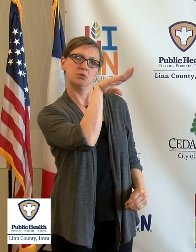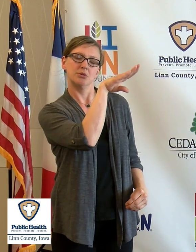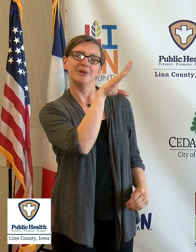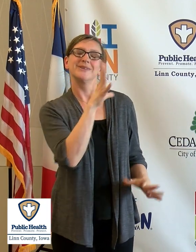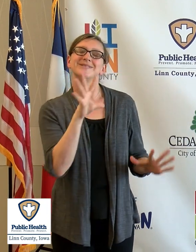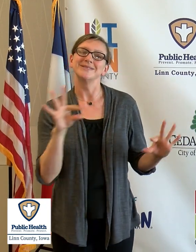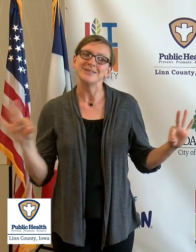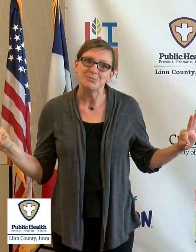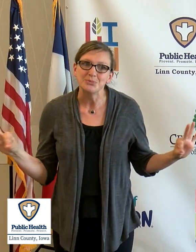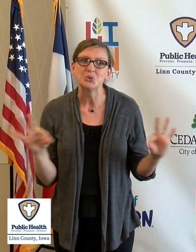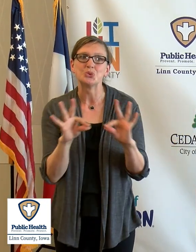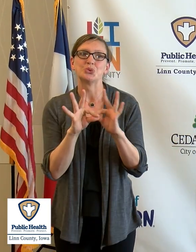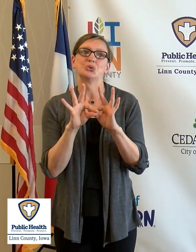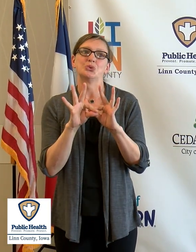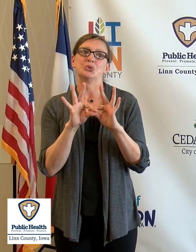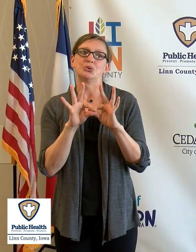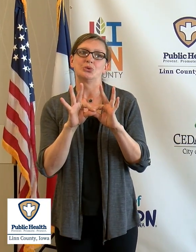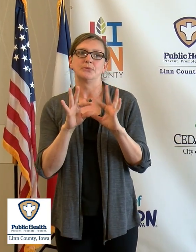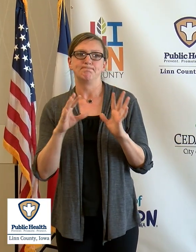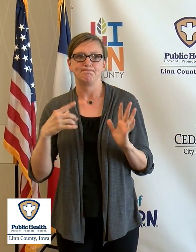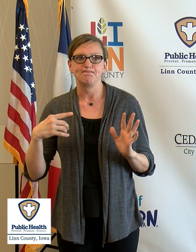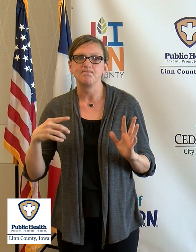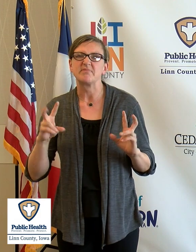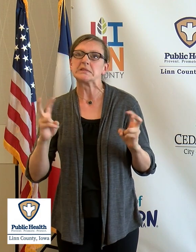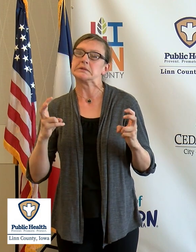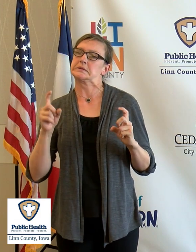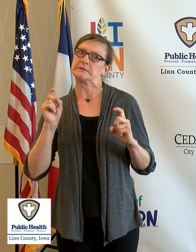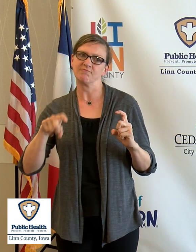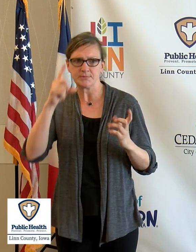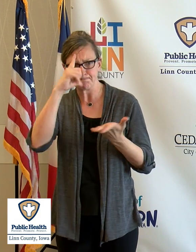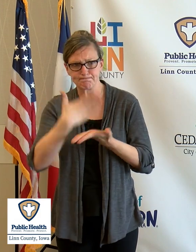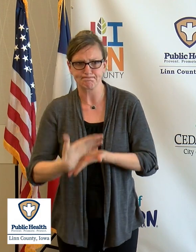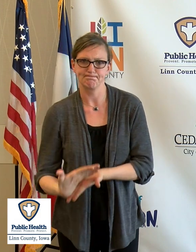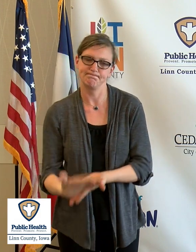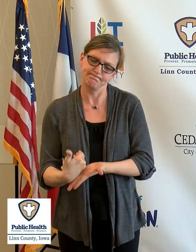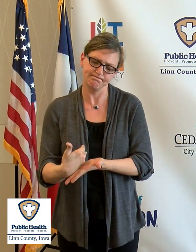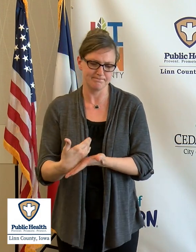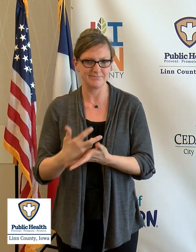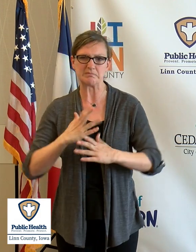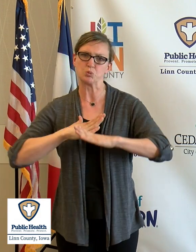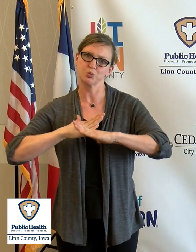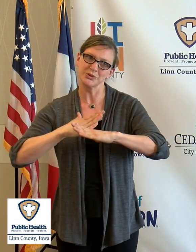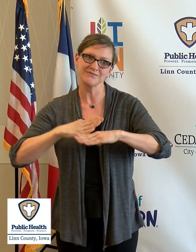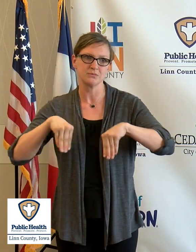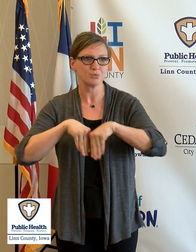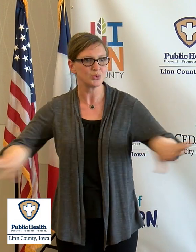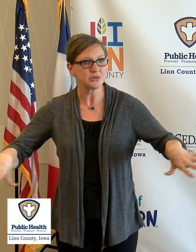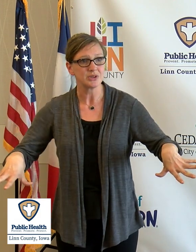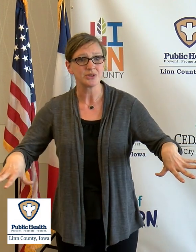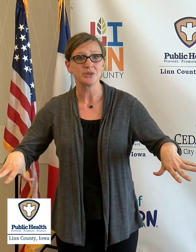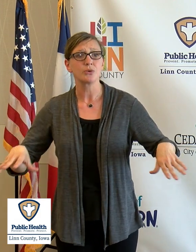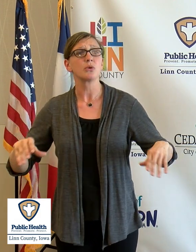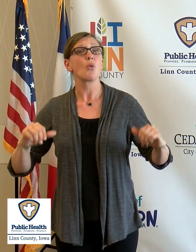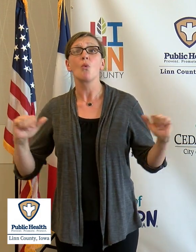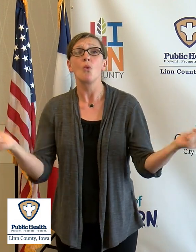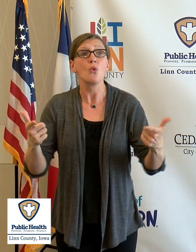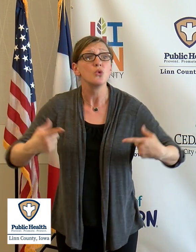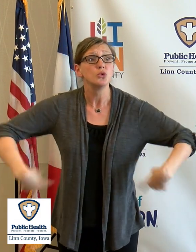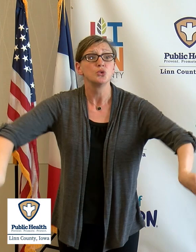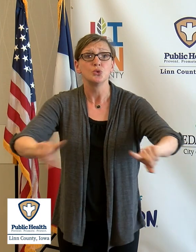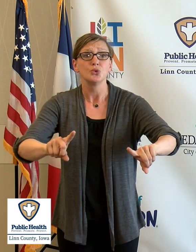increase our efforts to meet this challenge. I do want to thank all of you for your efforts to date. I know this has not been